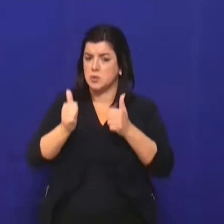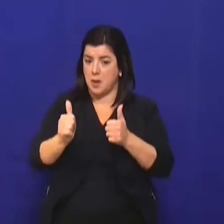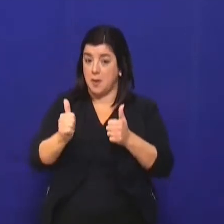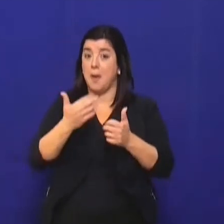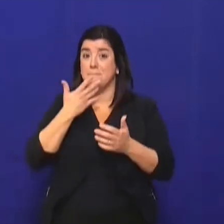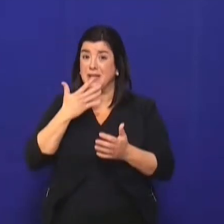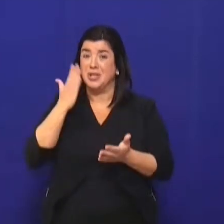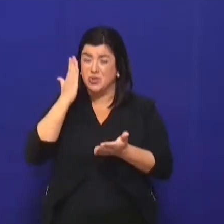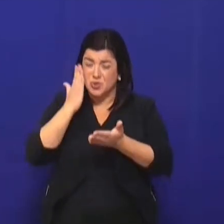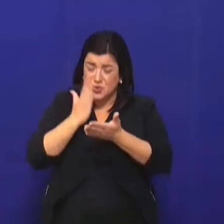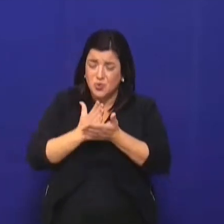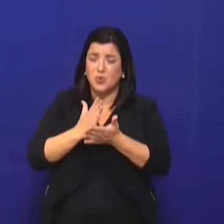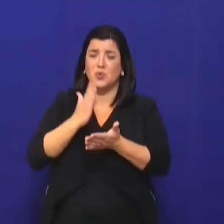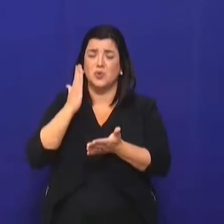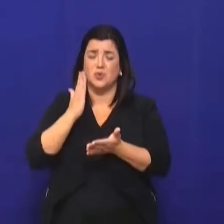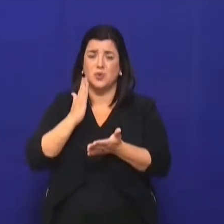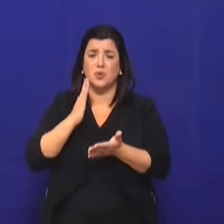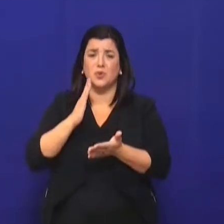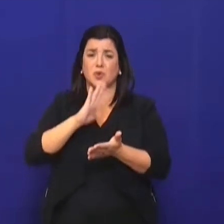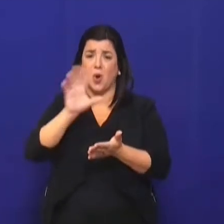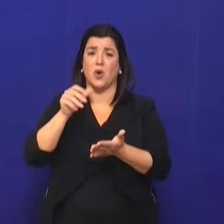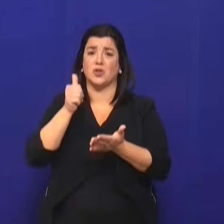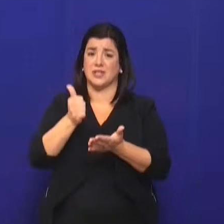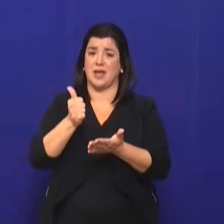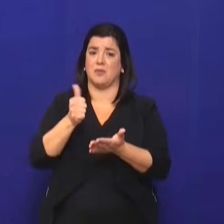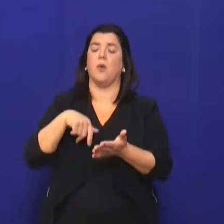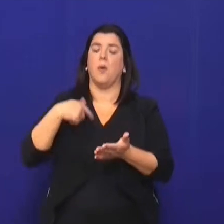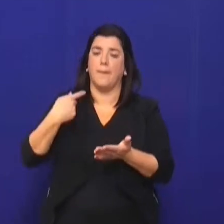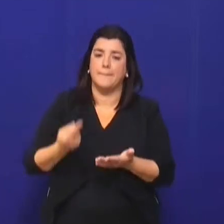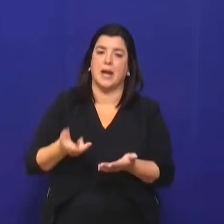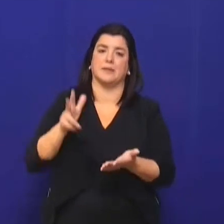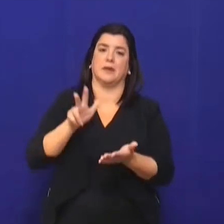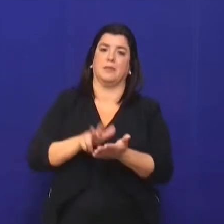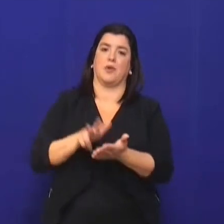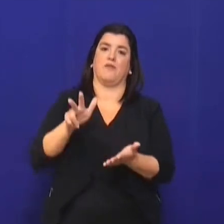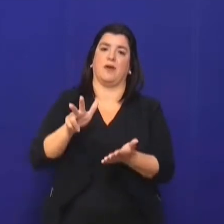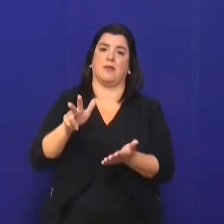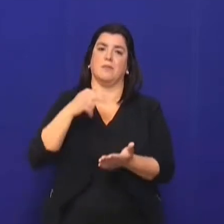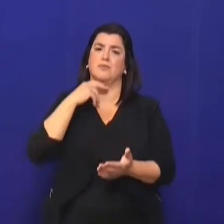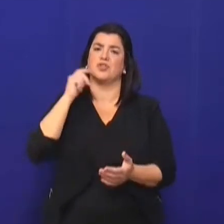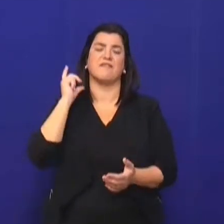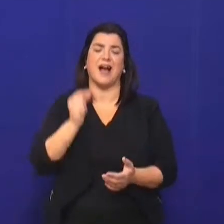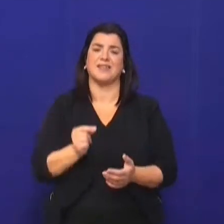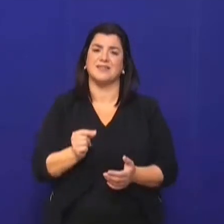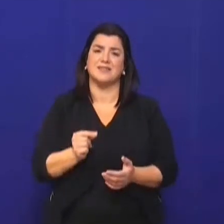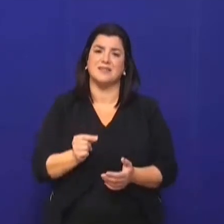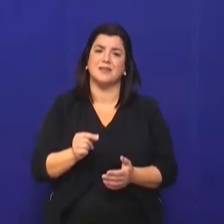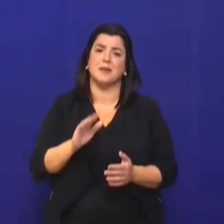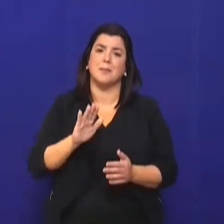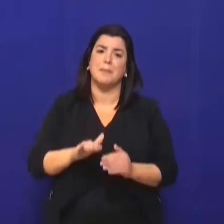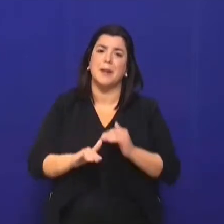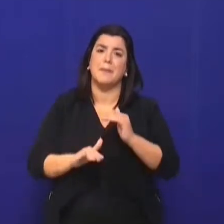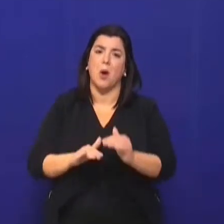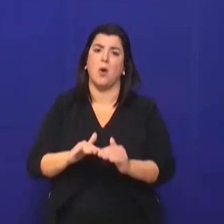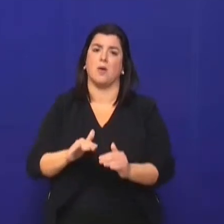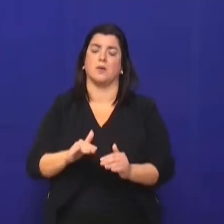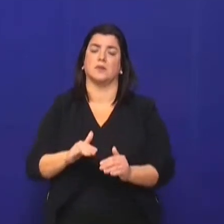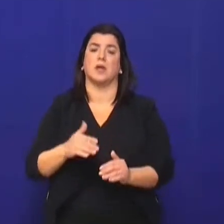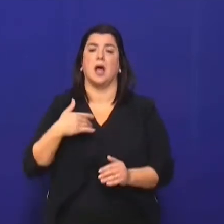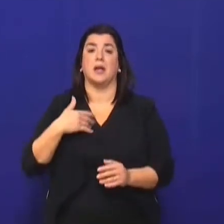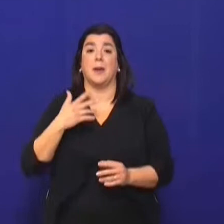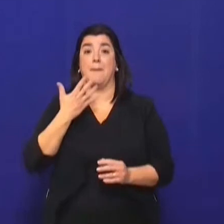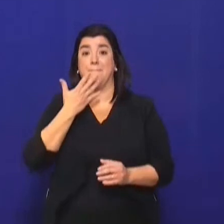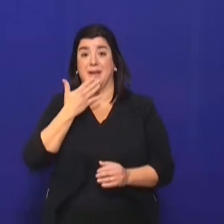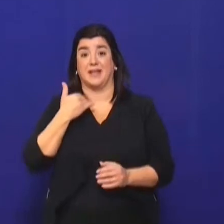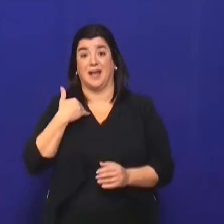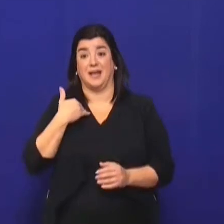propju ikunu ċerti li huma jistgħu joħorġuha. U allura inti meta jkollok dan liċenzjar li jkun qiegħed iktar jimxi l